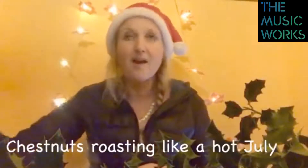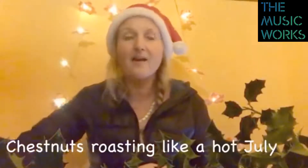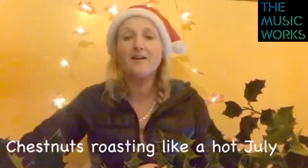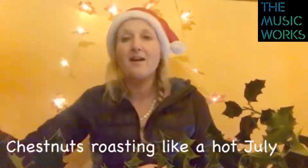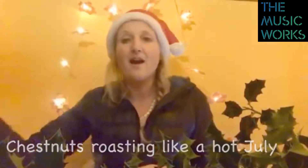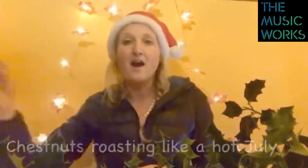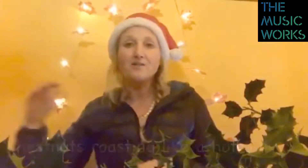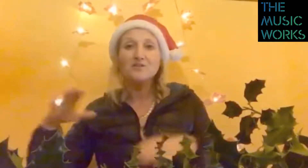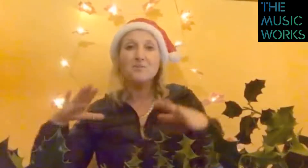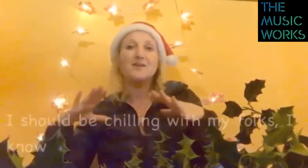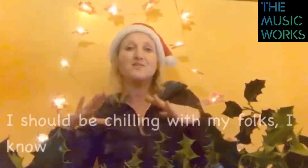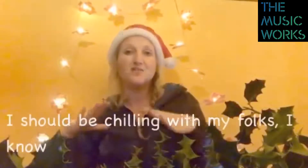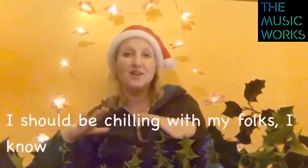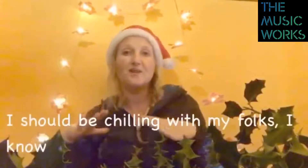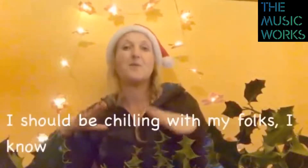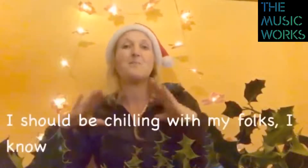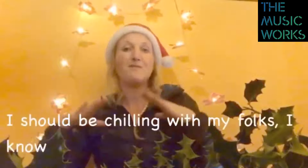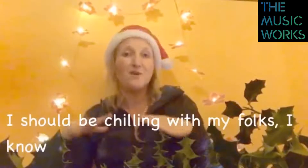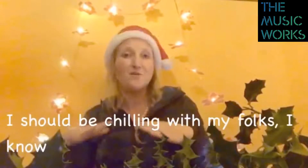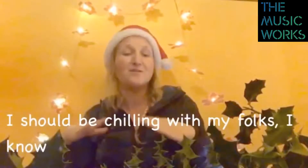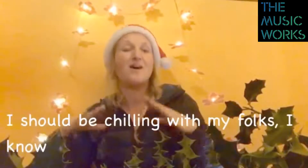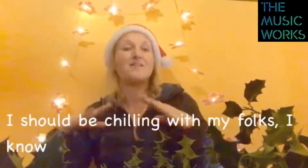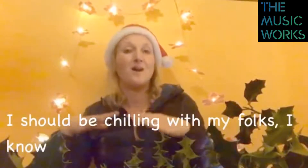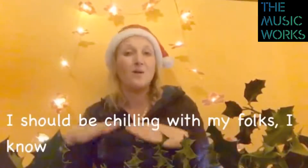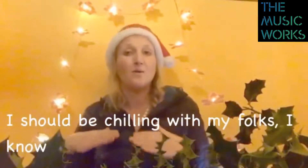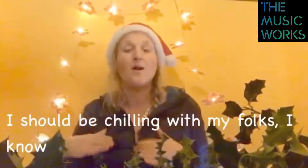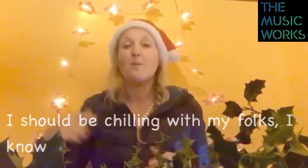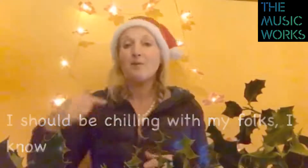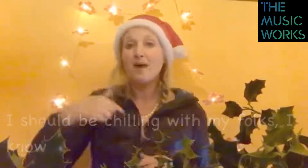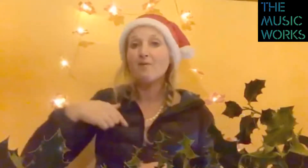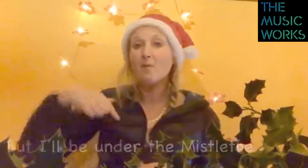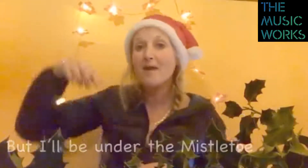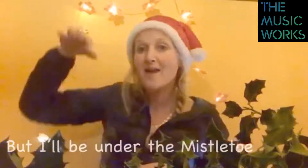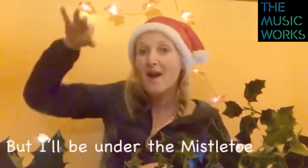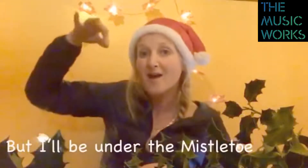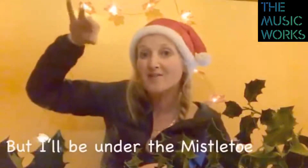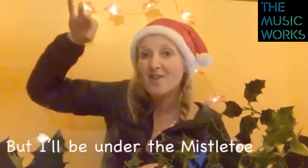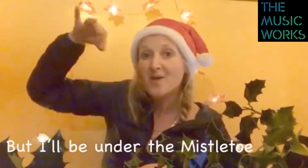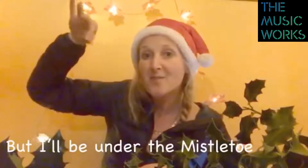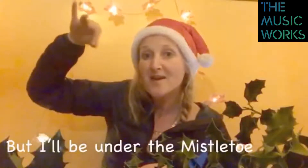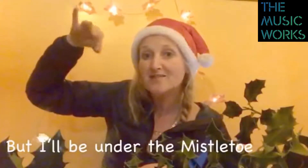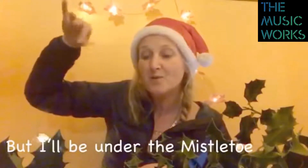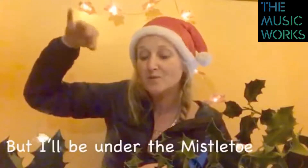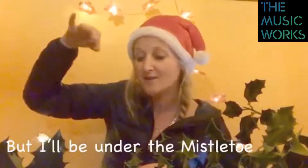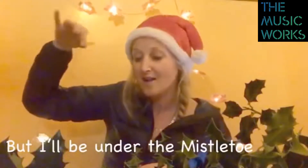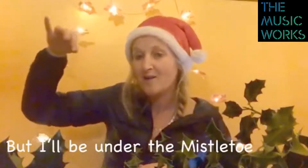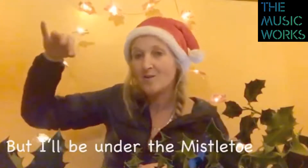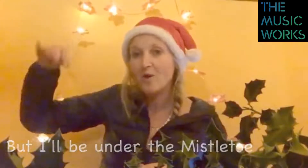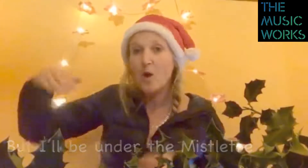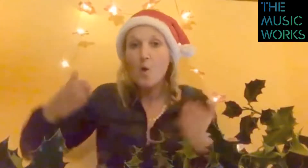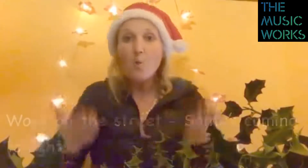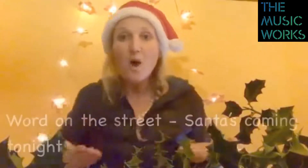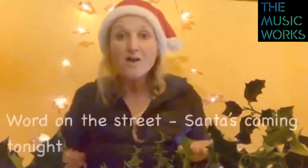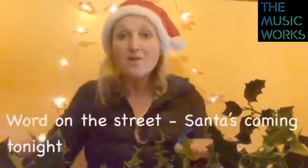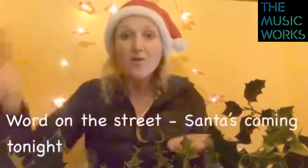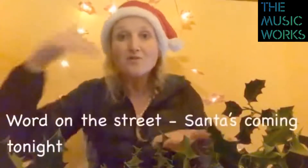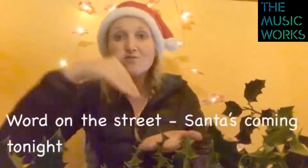July. I should be chilling with my folks, I know, but I will be under the mistletoe. Words on the